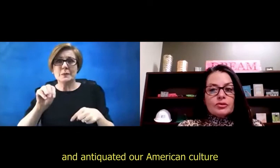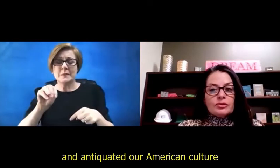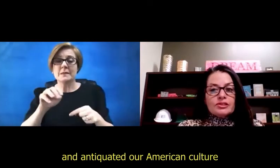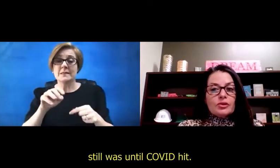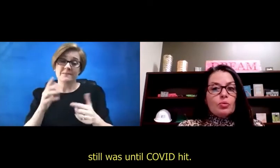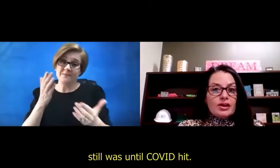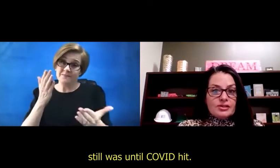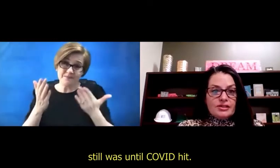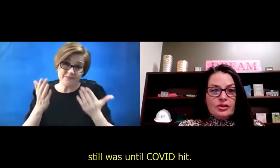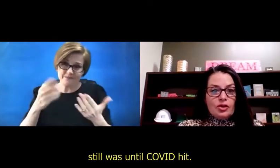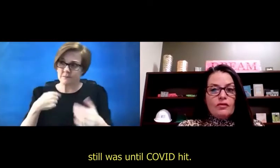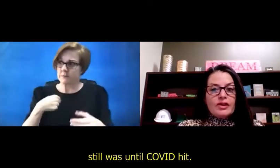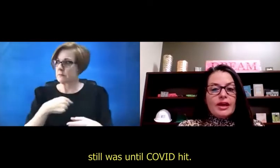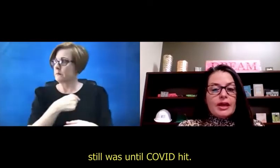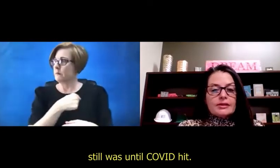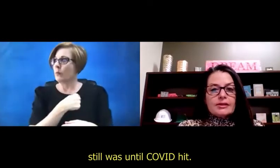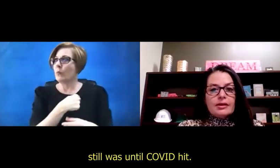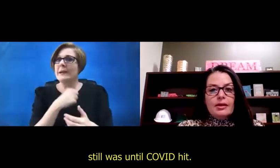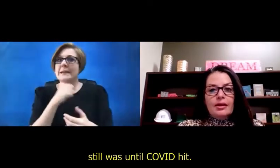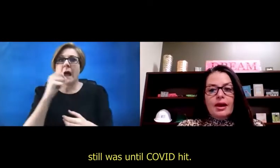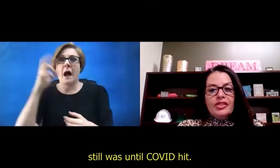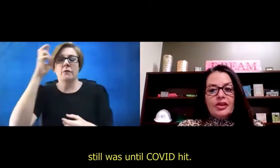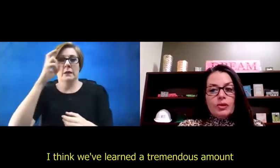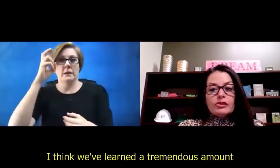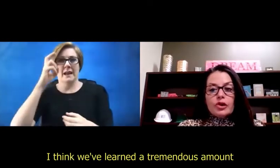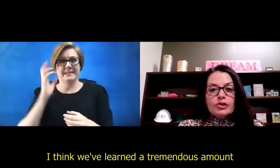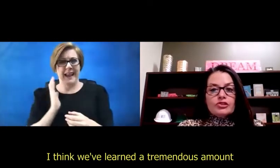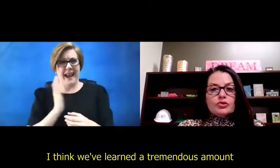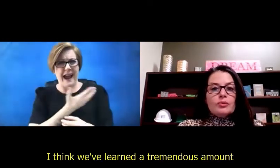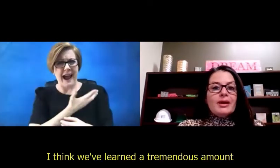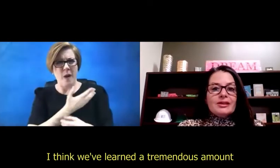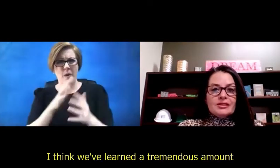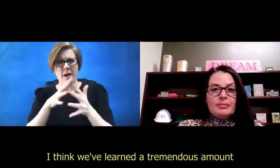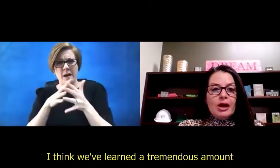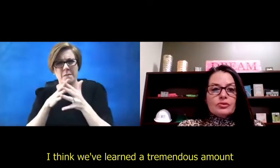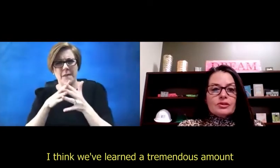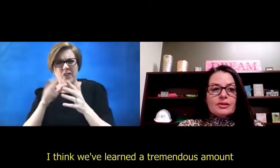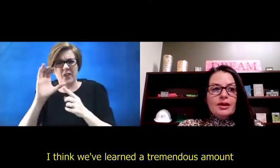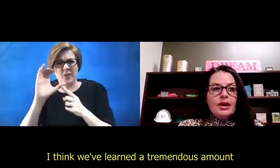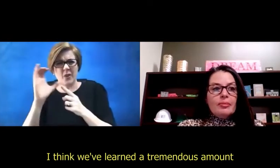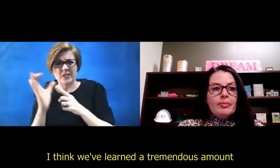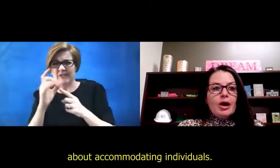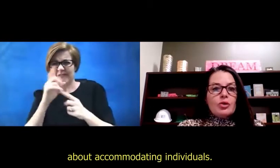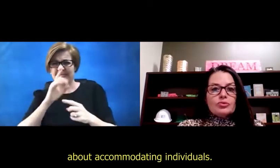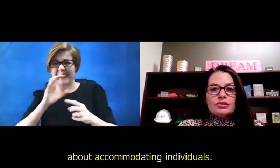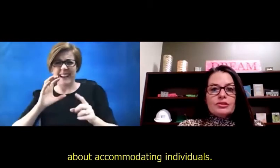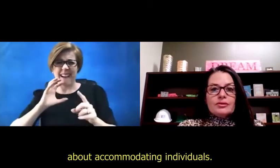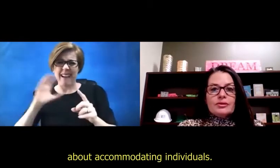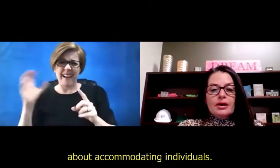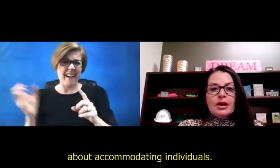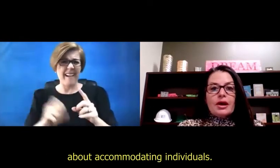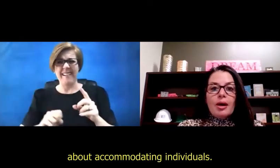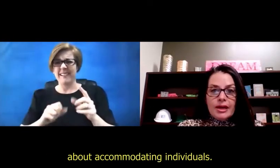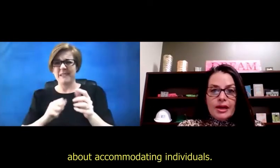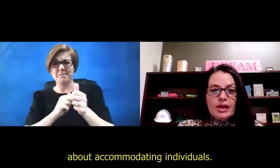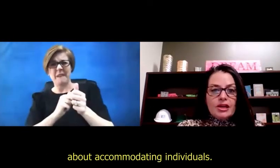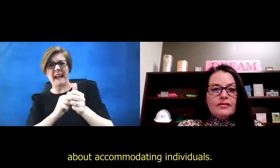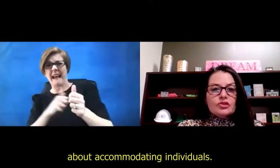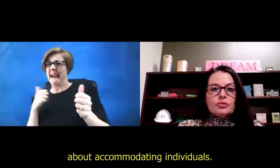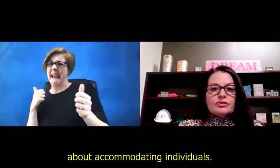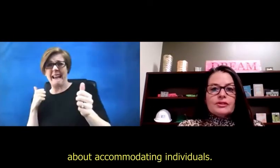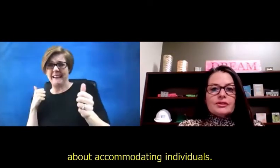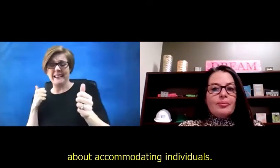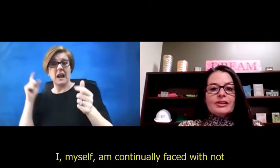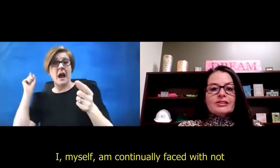American culture still was until COVID hit. I think we've learned a tremendous amount about